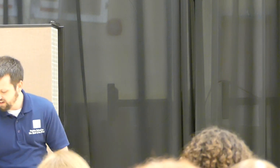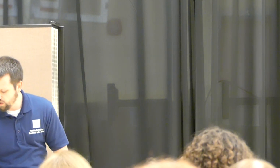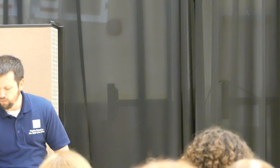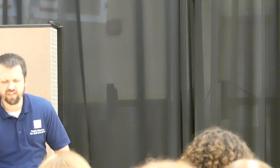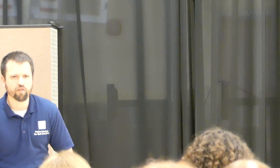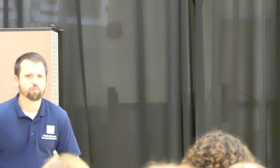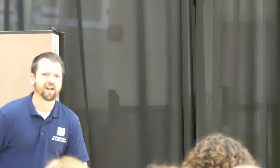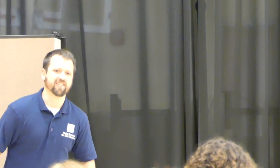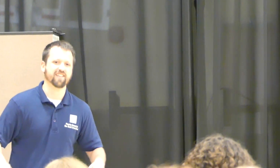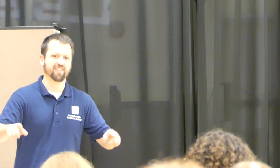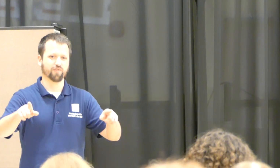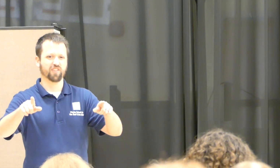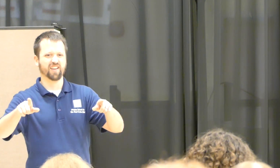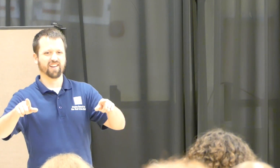We'll say the practices.